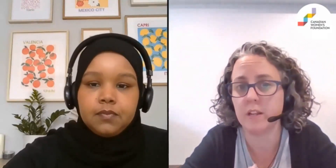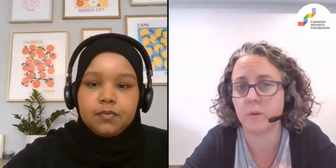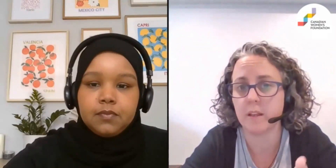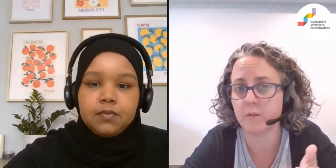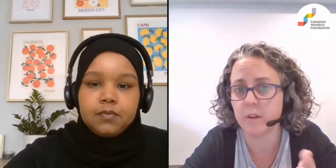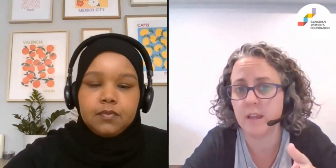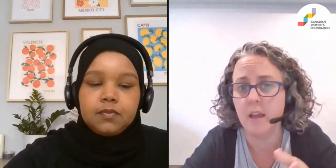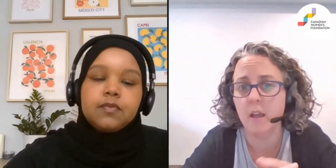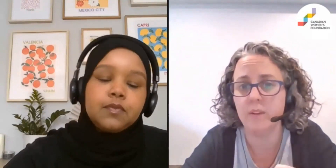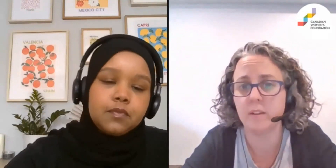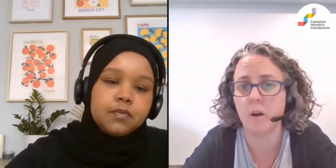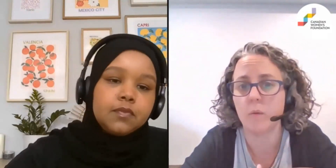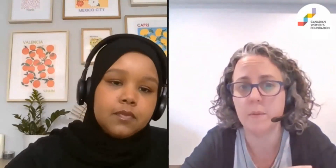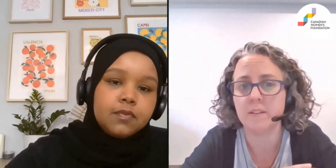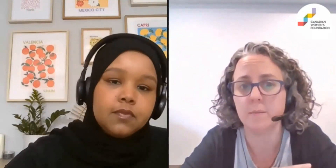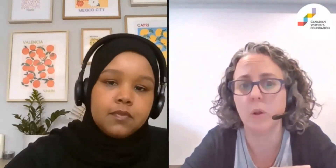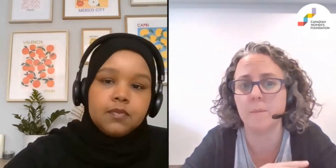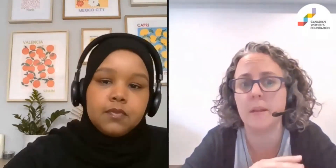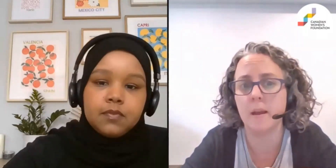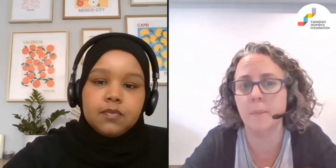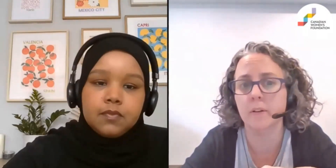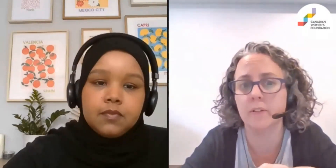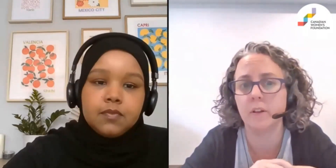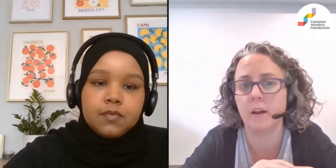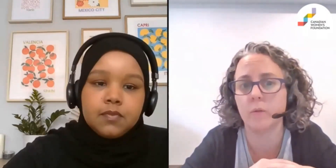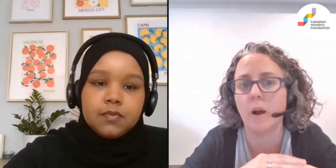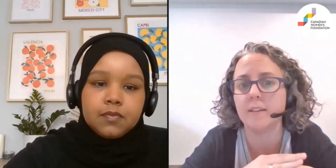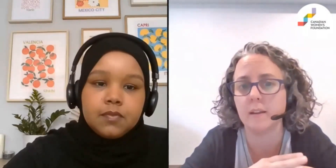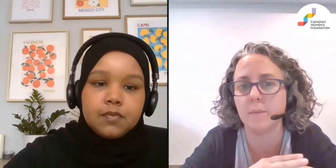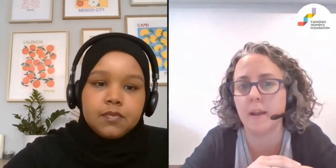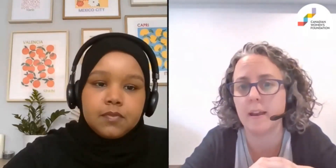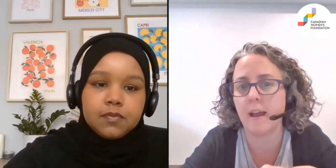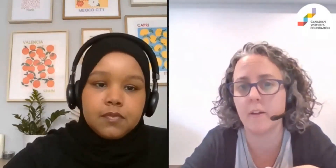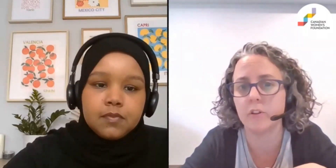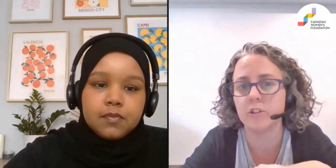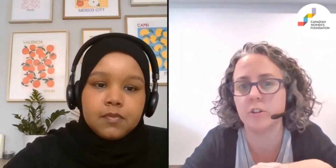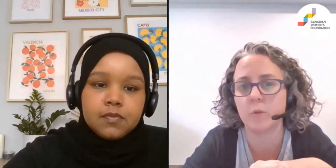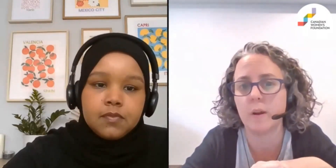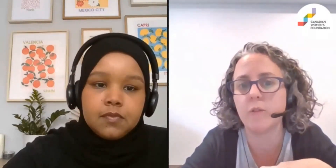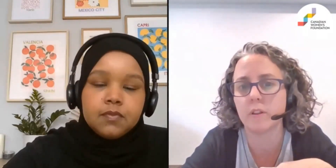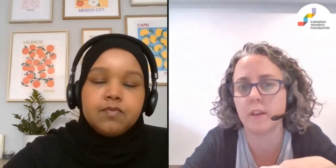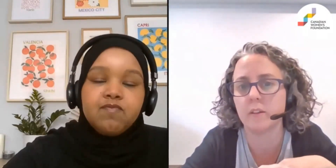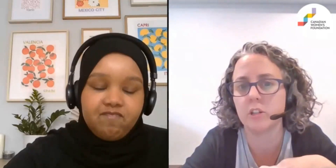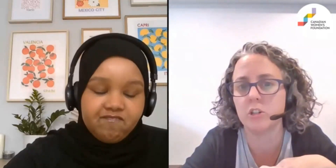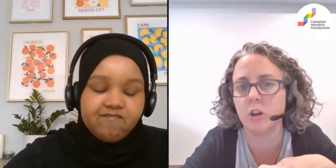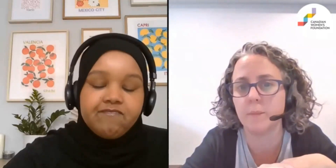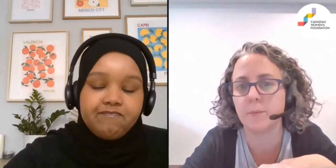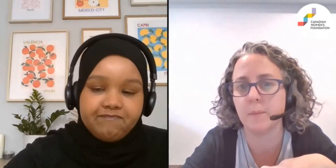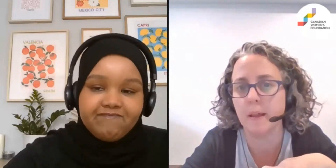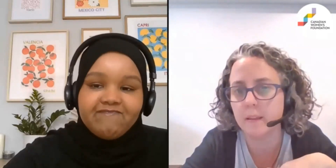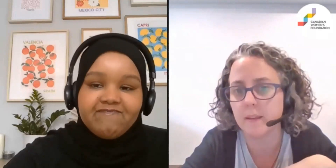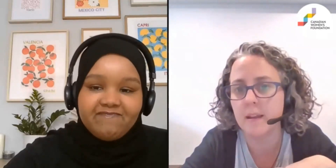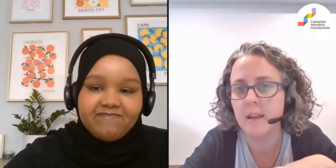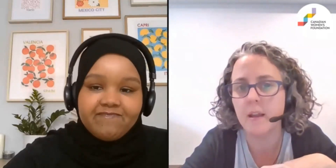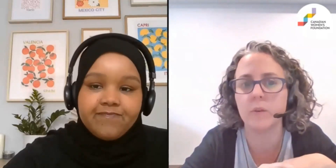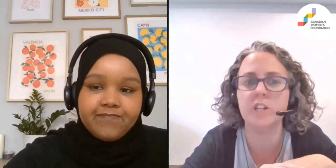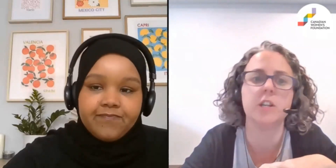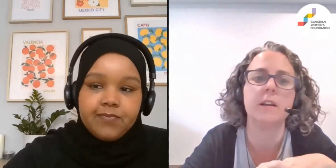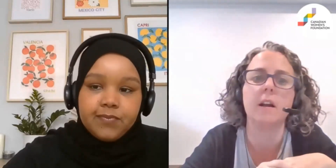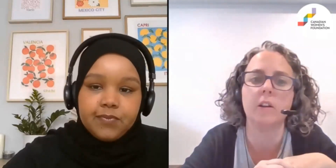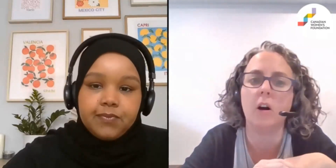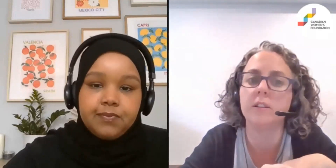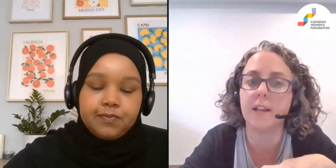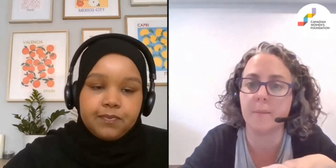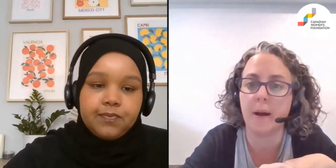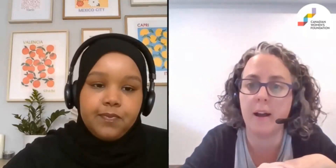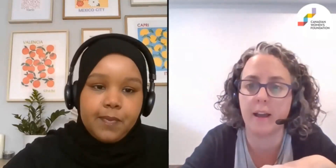of 2023, we saw women's employment numbers rising by an average of 24,000 jobs per month,